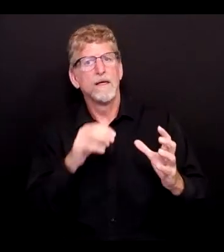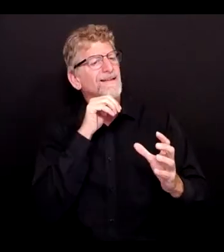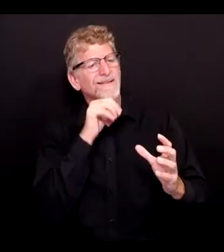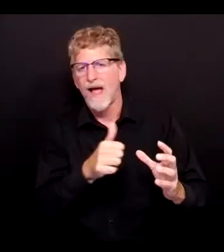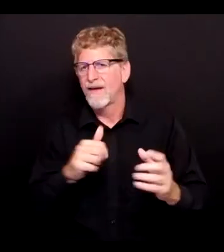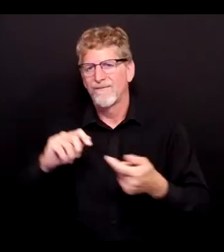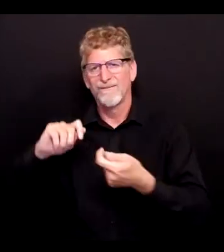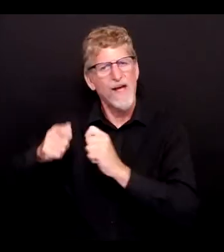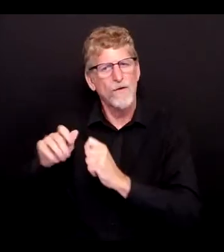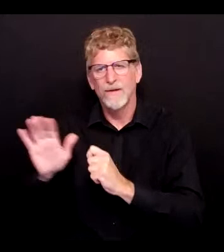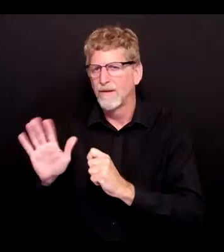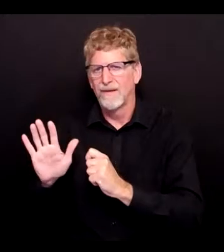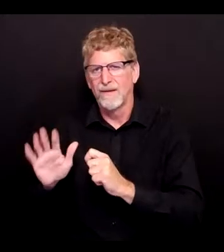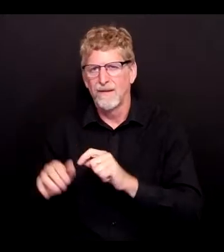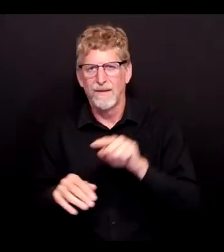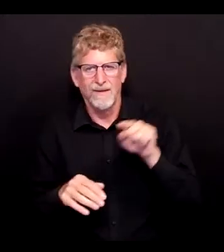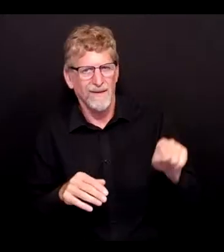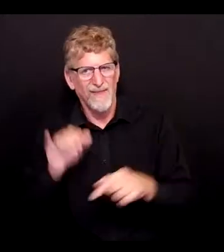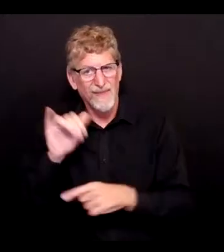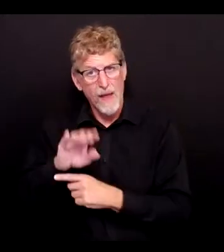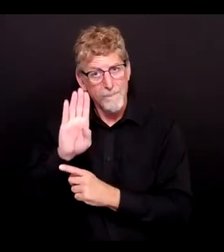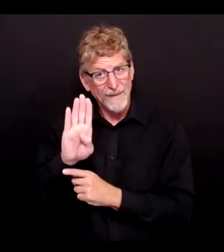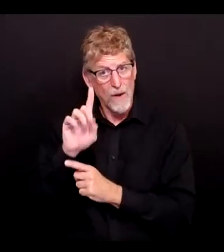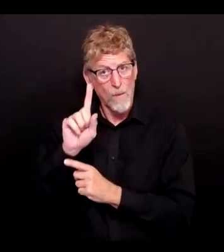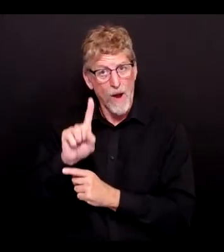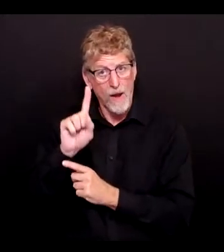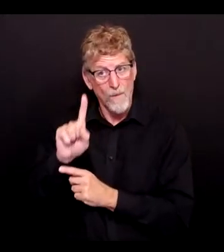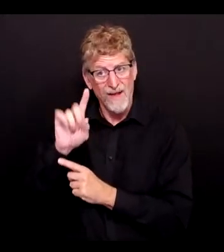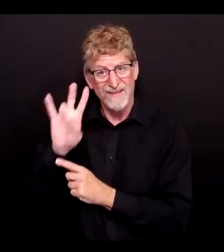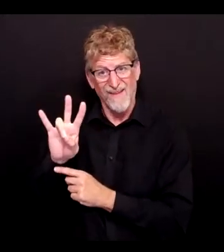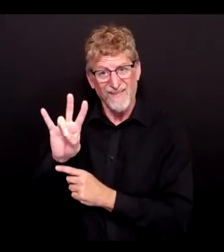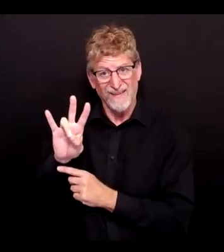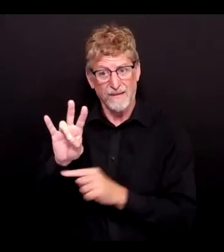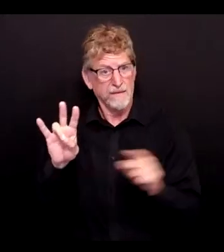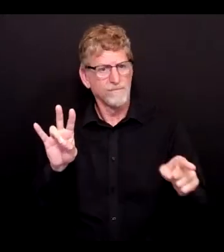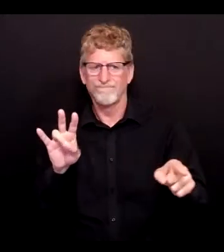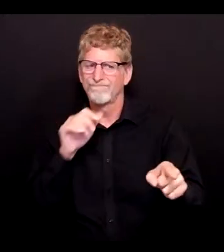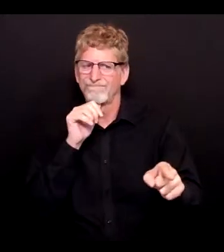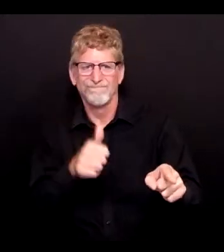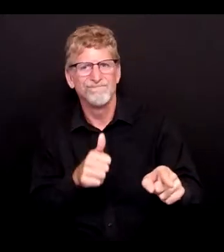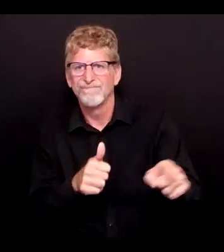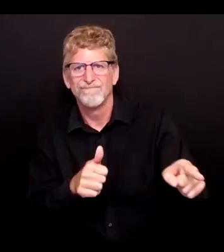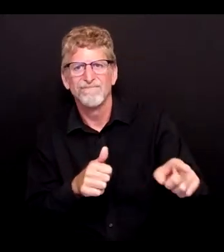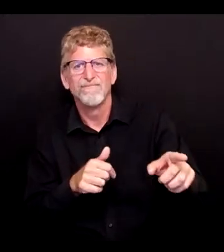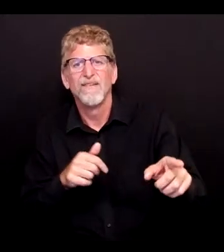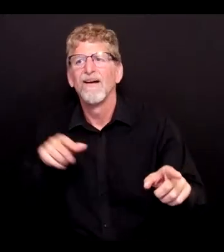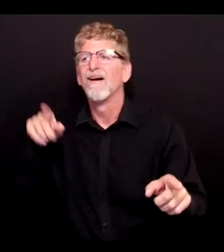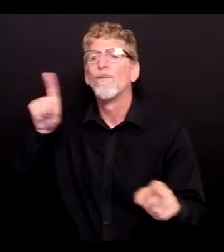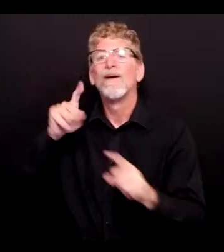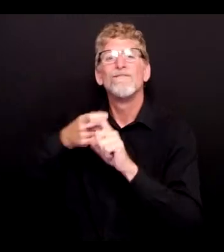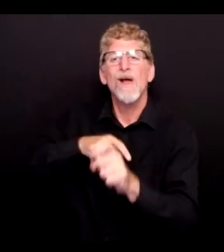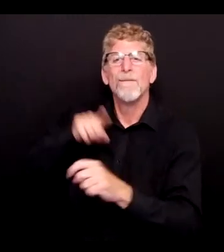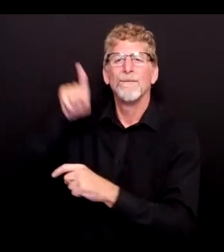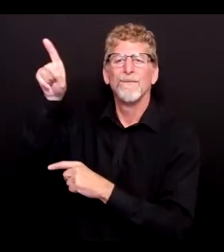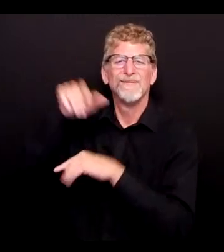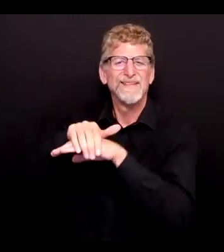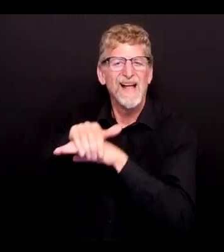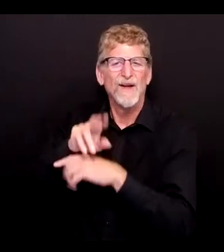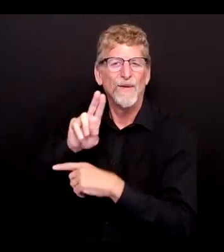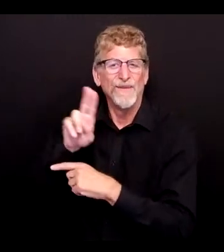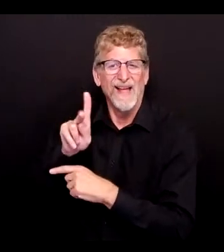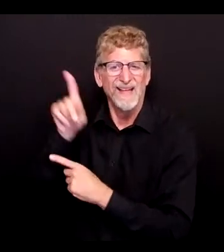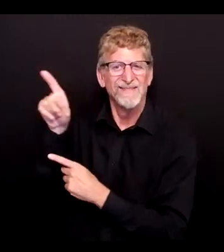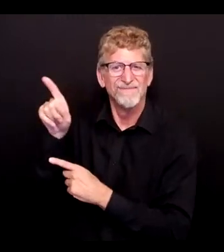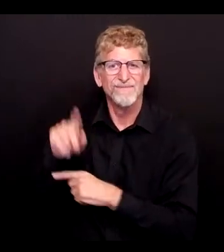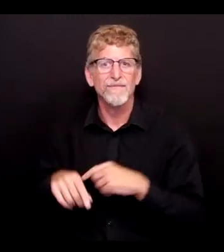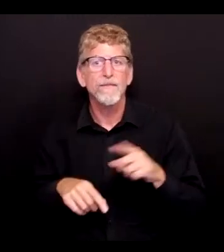the variant first identified in the UK. CDC has said that this B117 variant